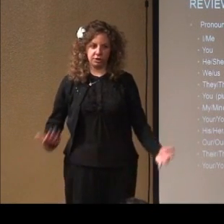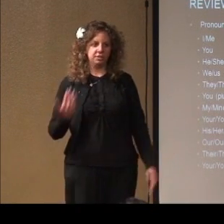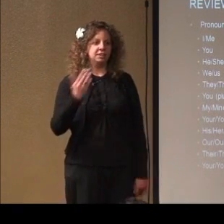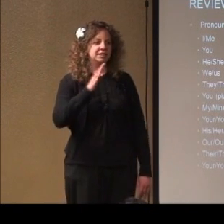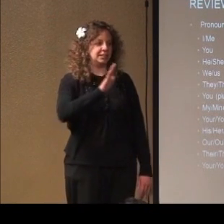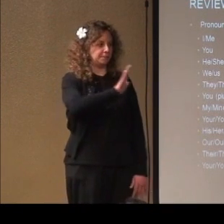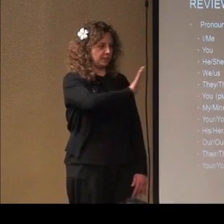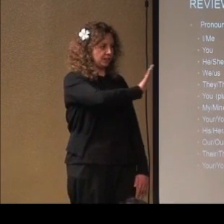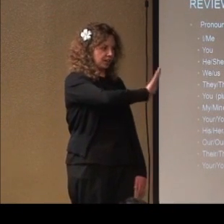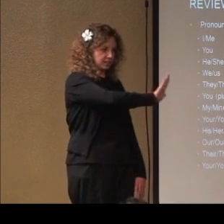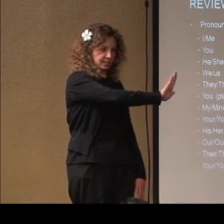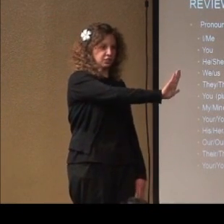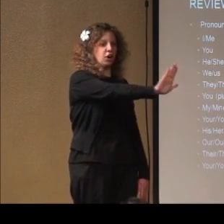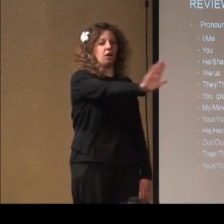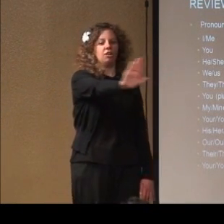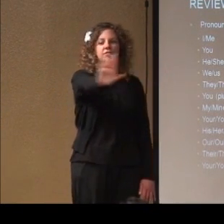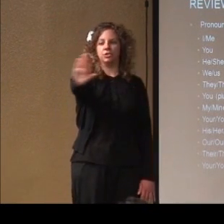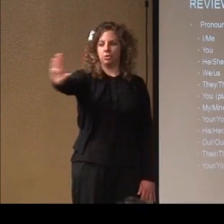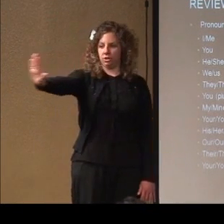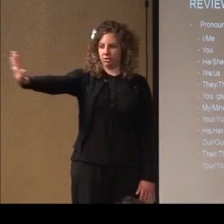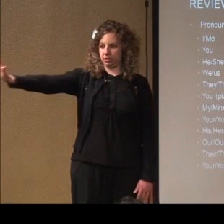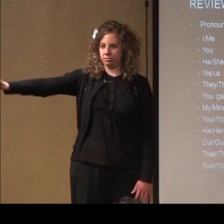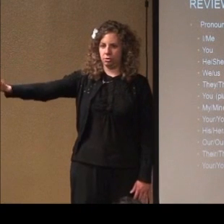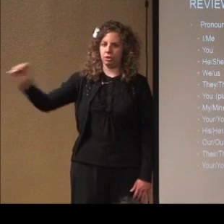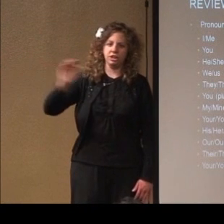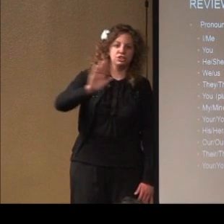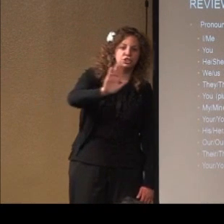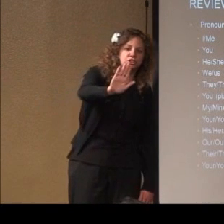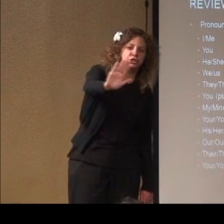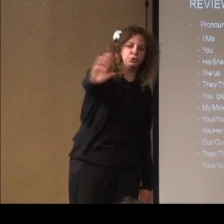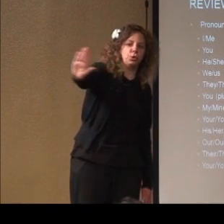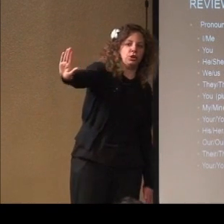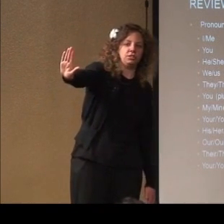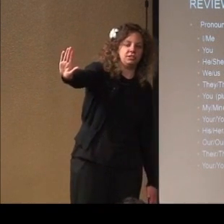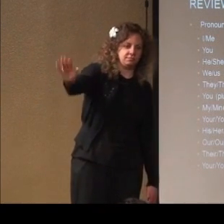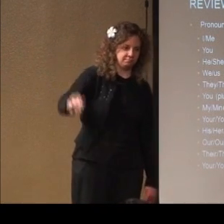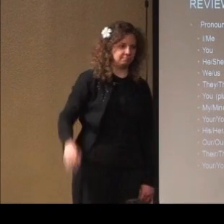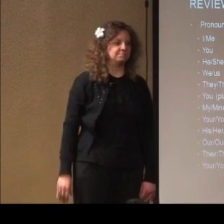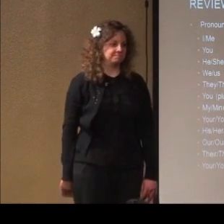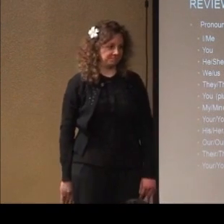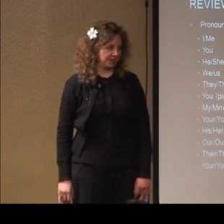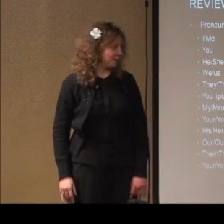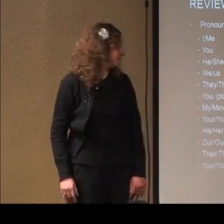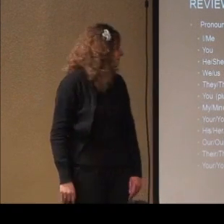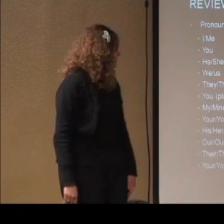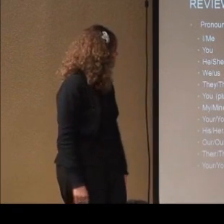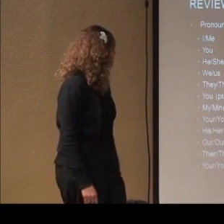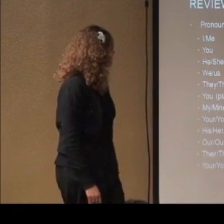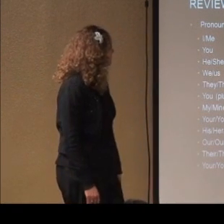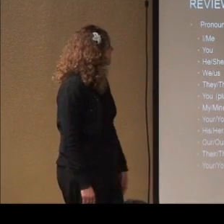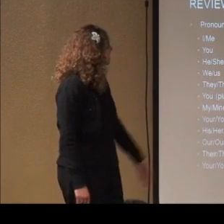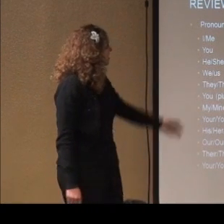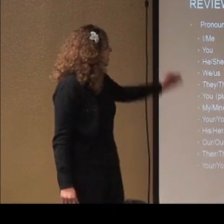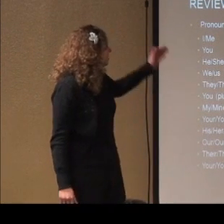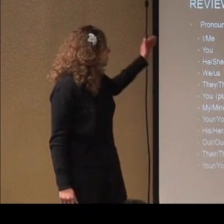plural, same thing, I could say it's all of yours. Or it's just yours. Okay? Then from